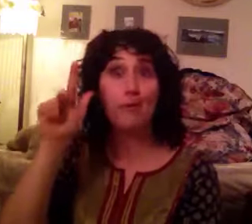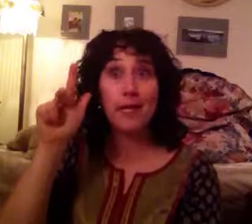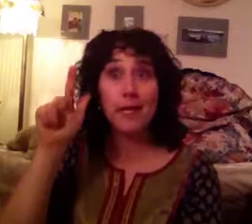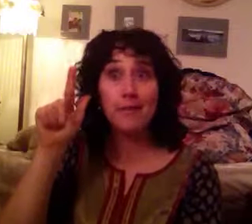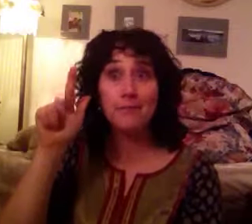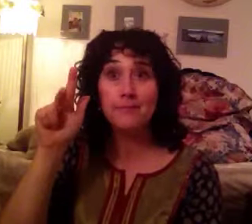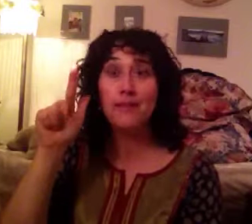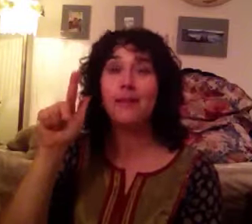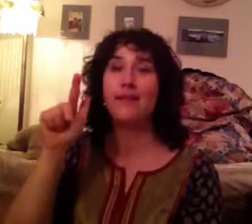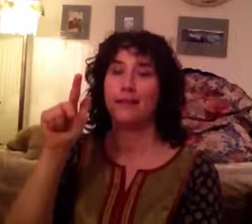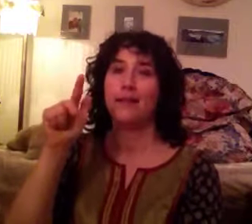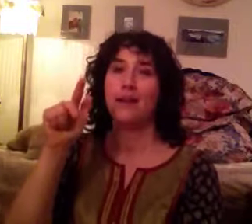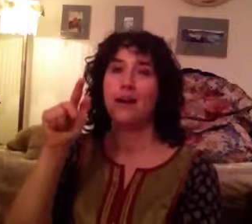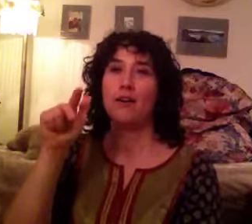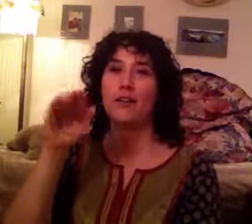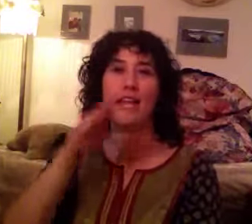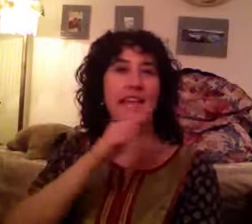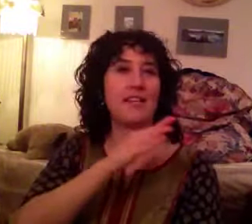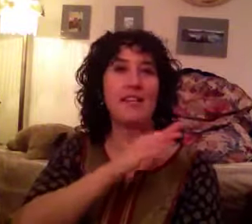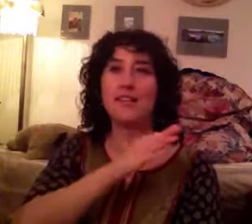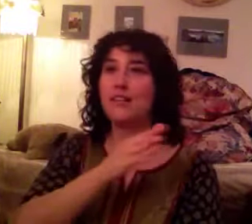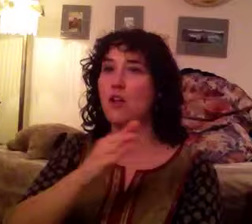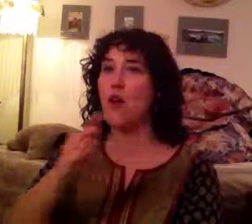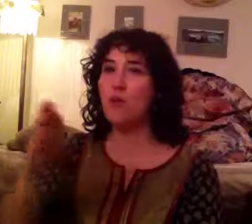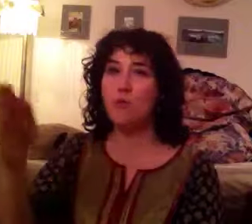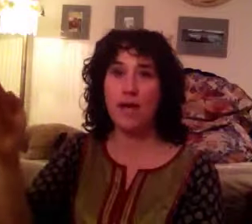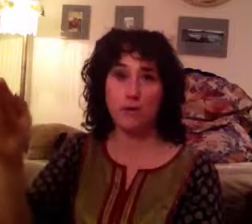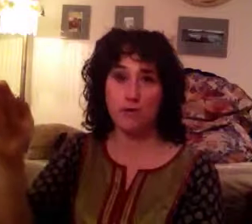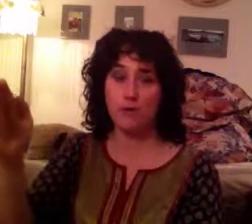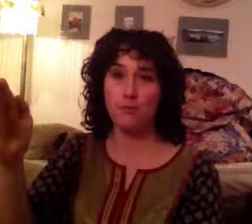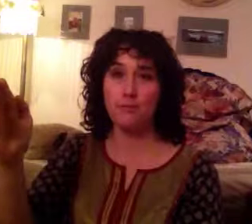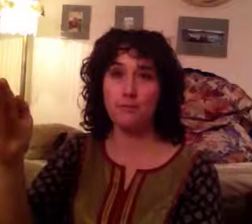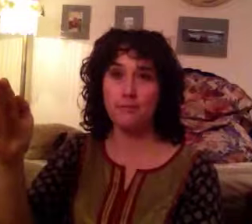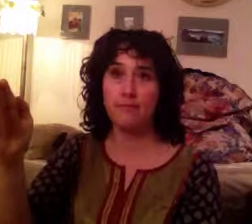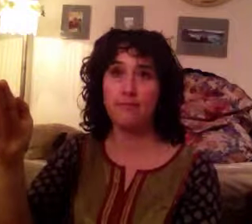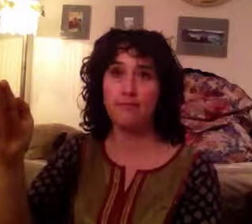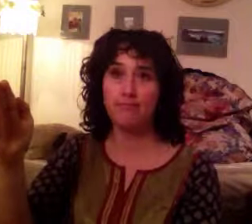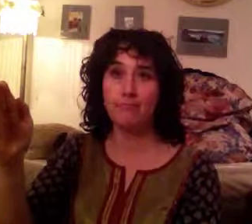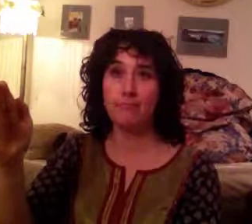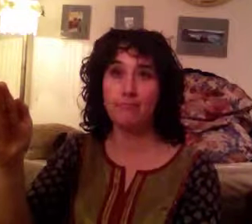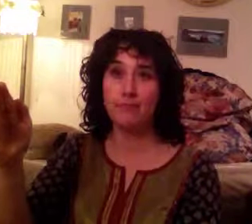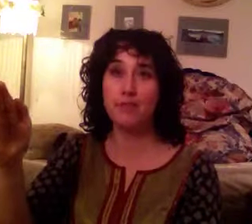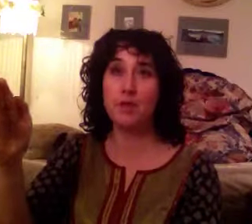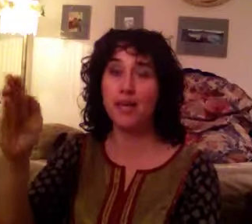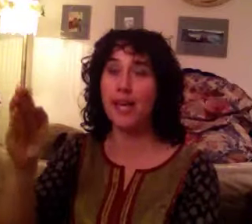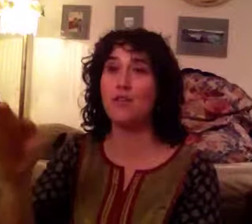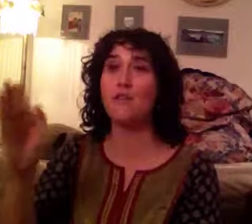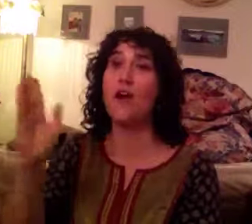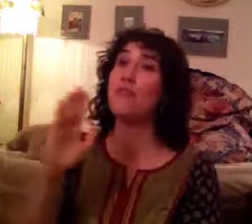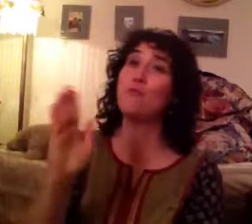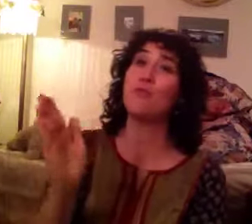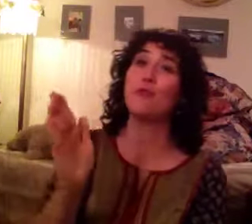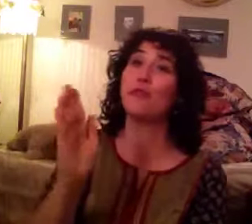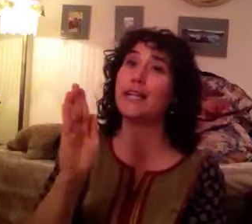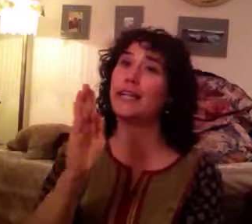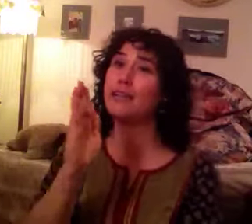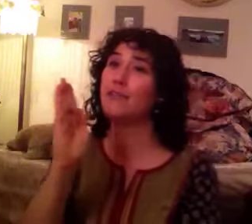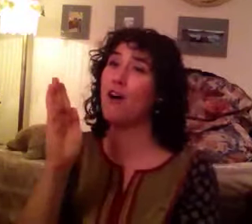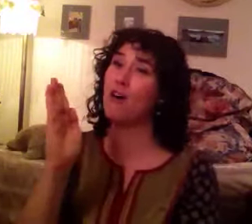123. It's consistent all the way through. So again, you've gone through the really kind of